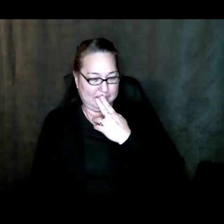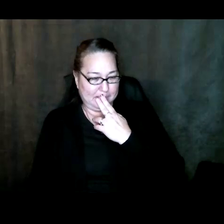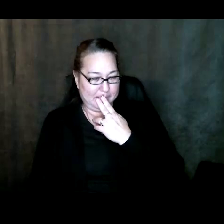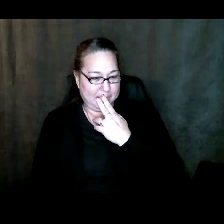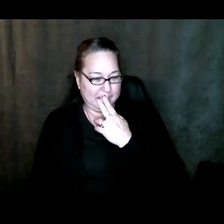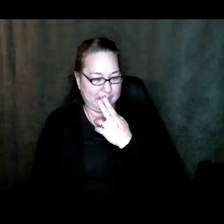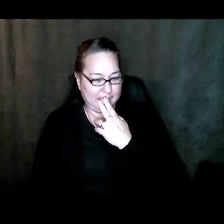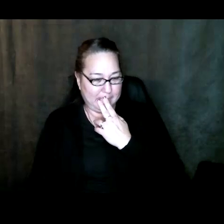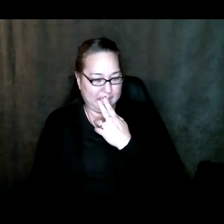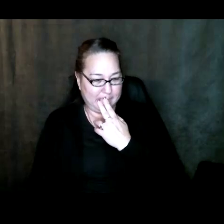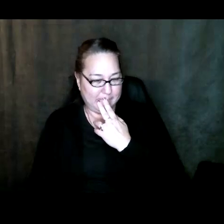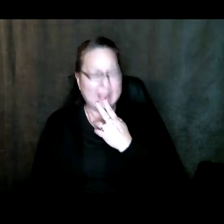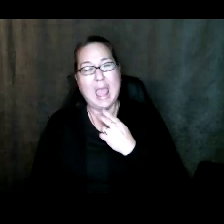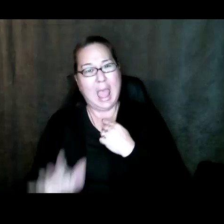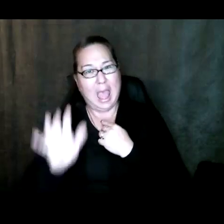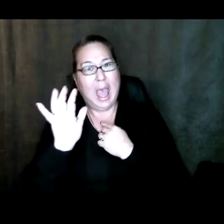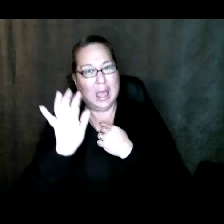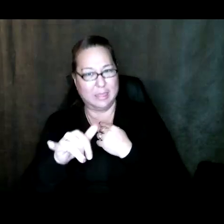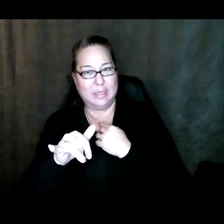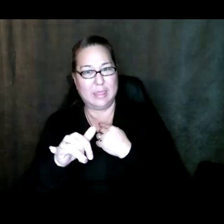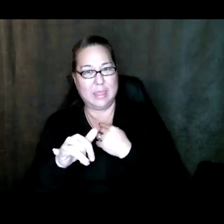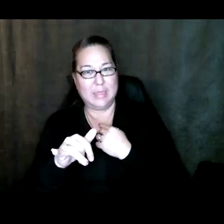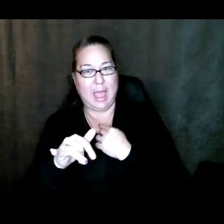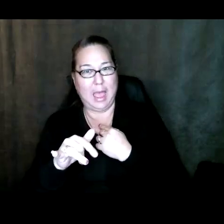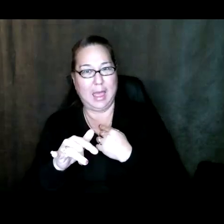The depression hits me pretty hard.